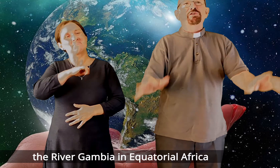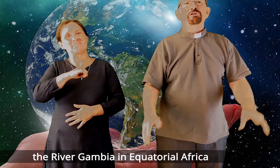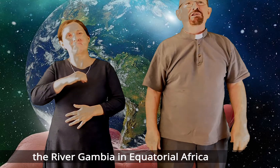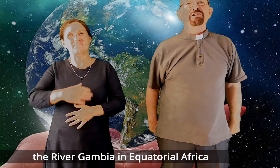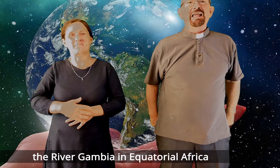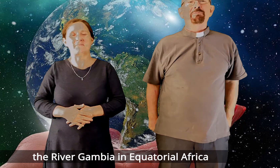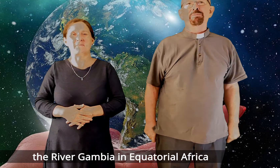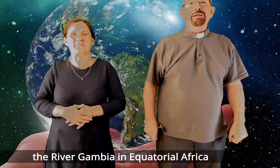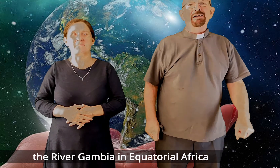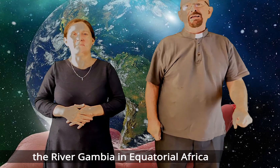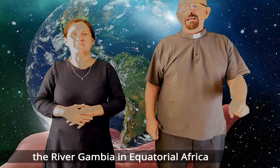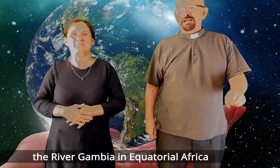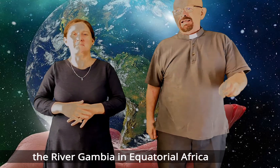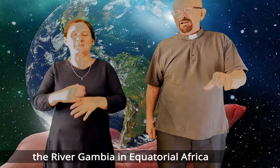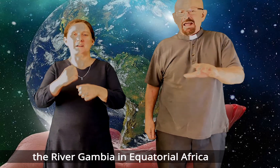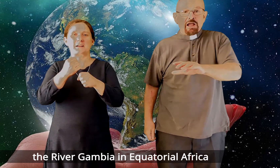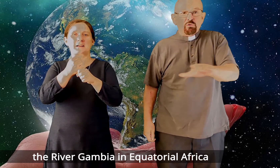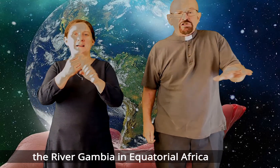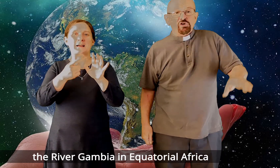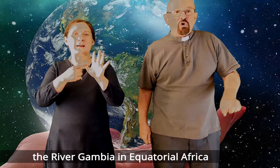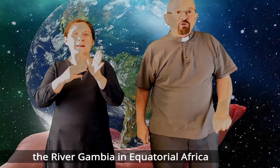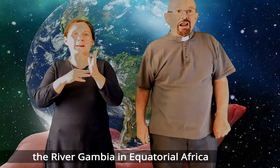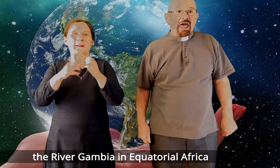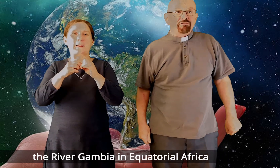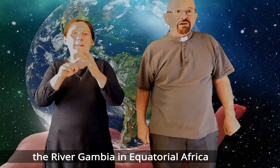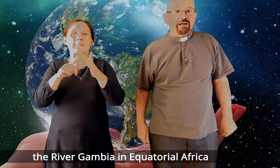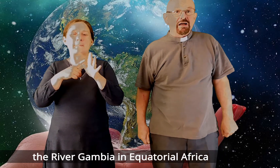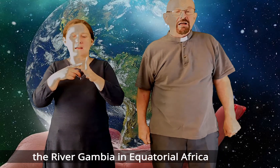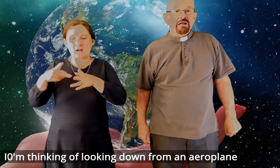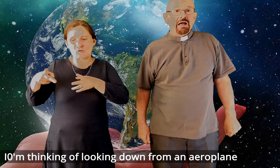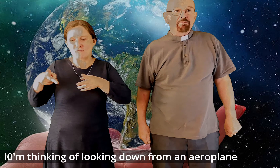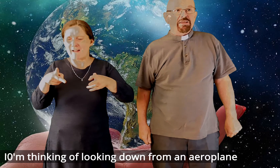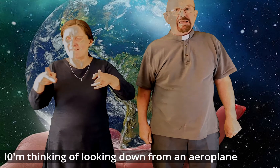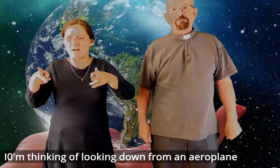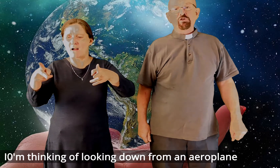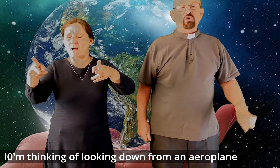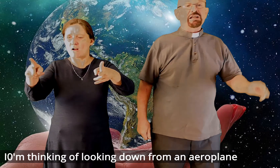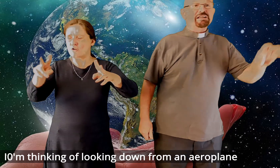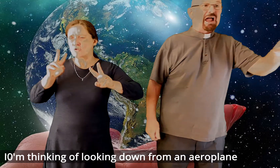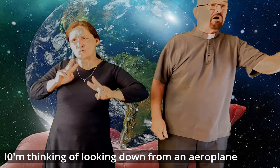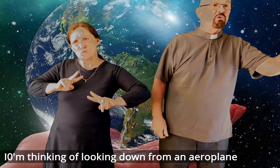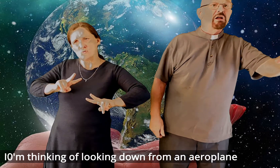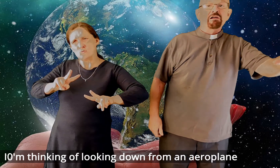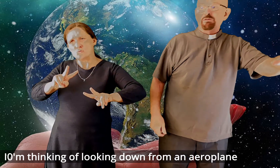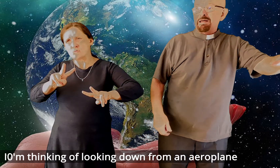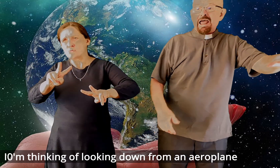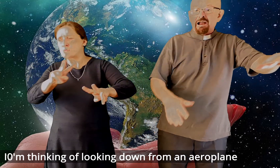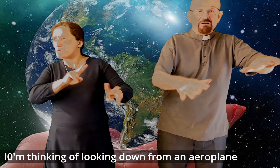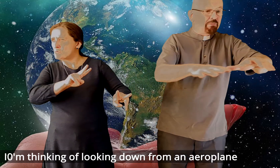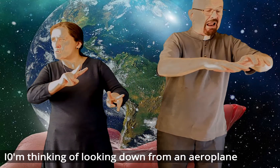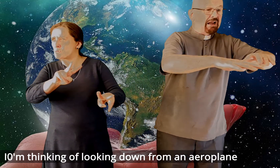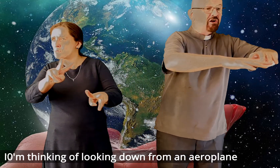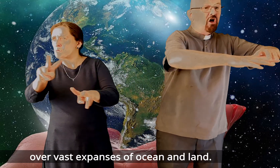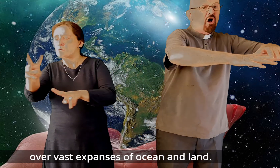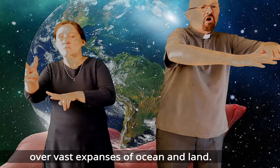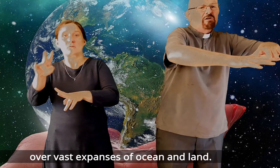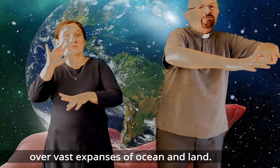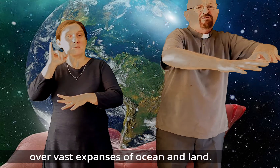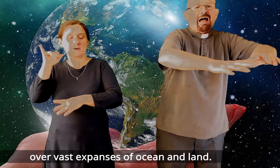River Gambia in equatorial Africa. I'm thinking of looking down from an aeroplane over